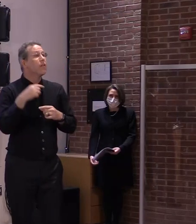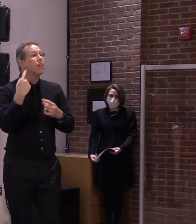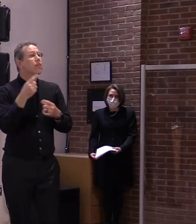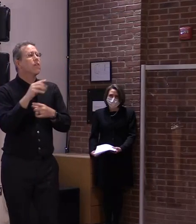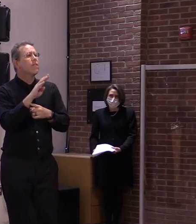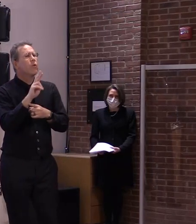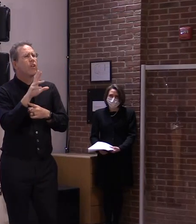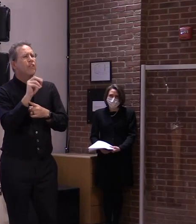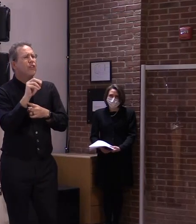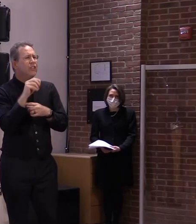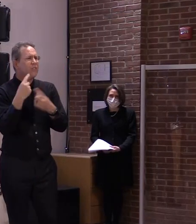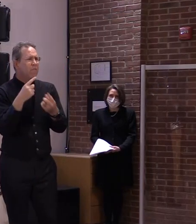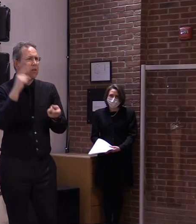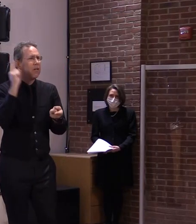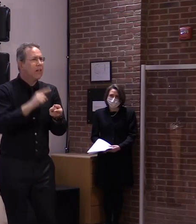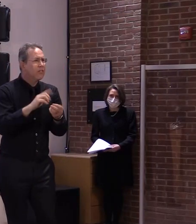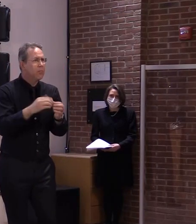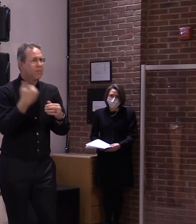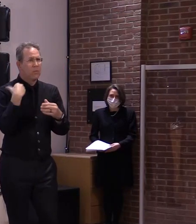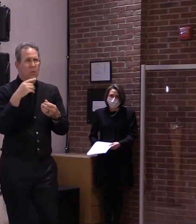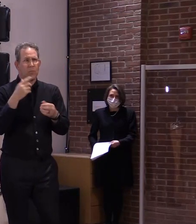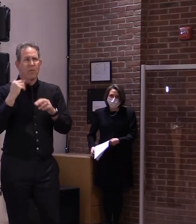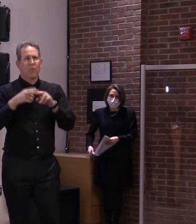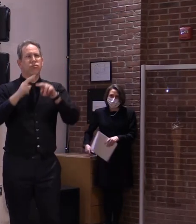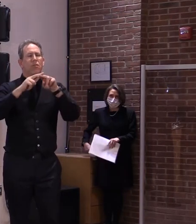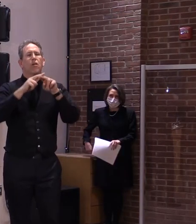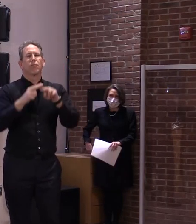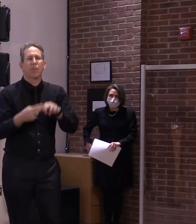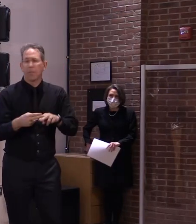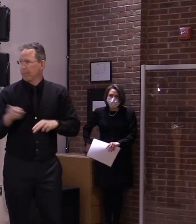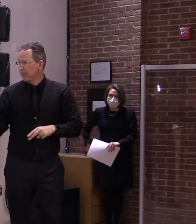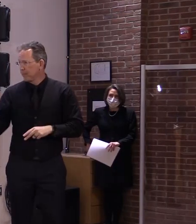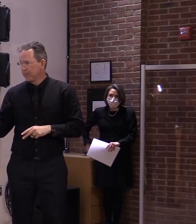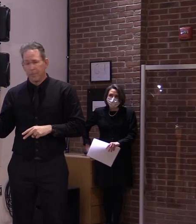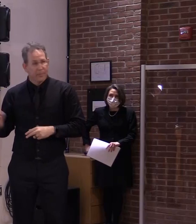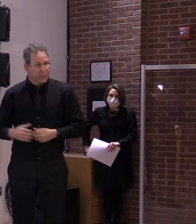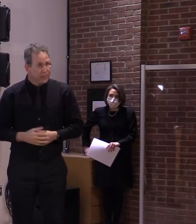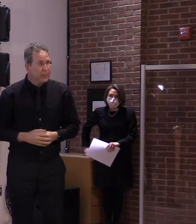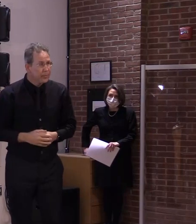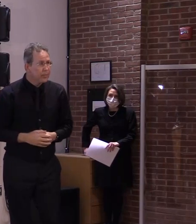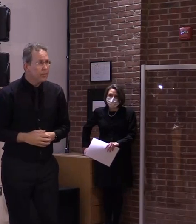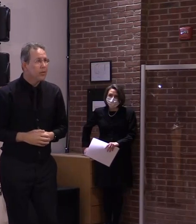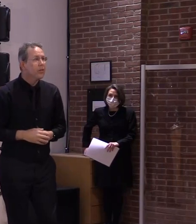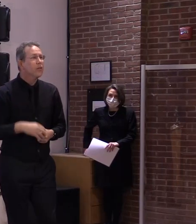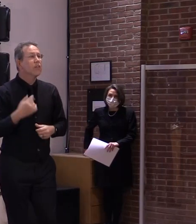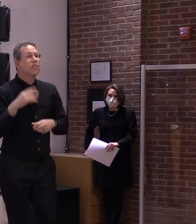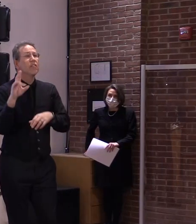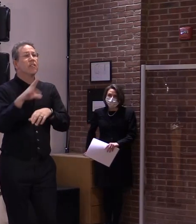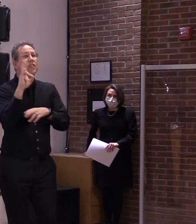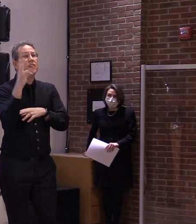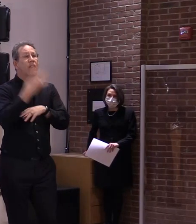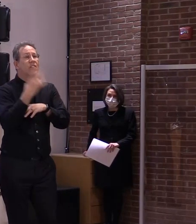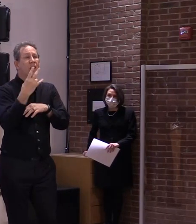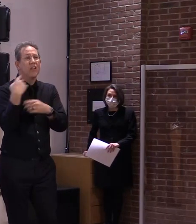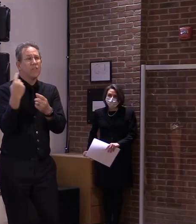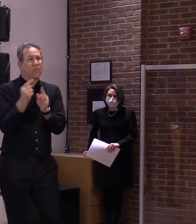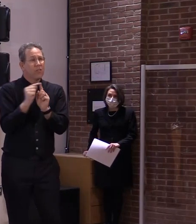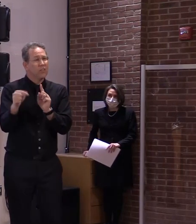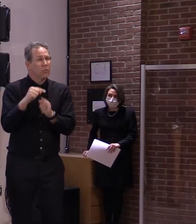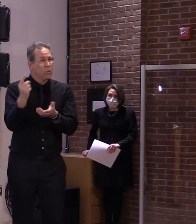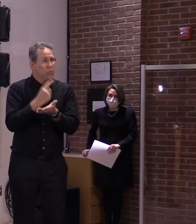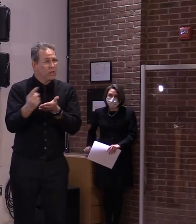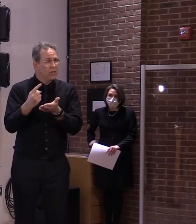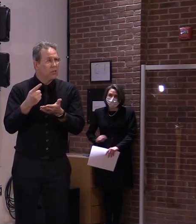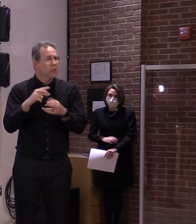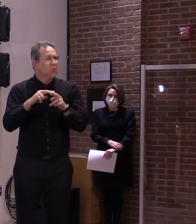we recorded an all-time high. As you can see, our seven-day case rate is down 24% over the